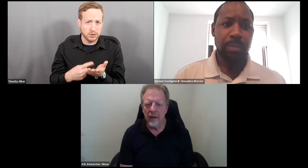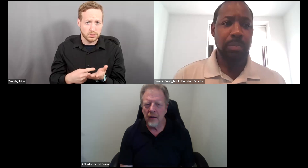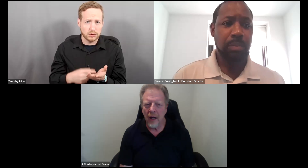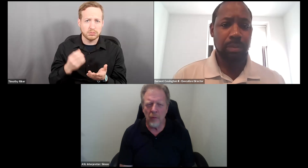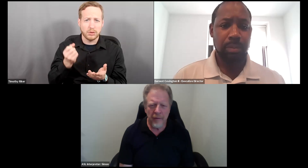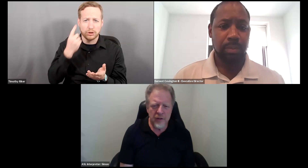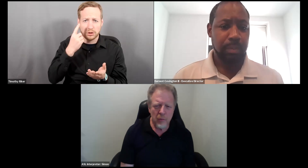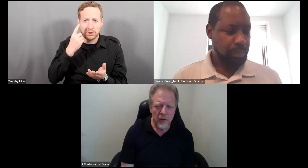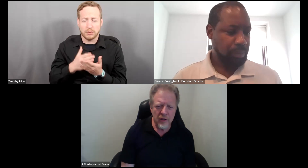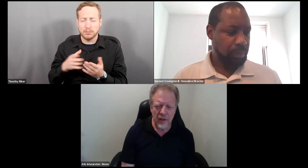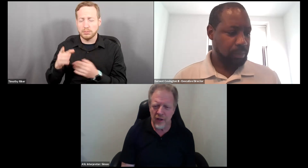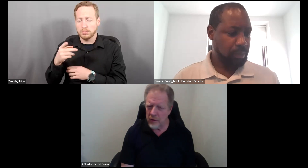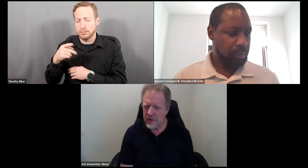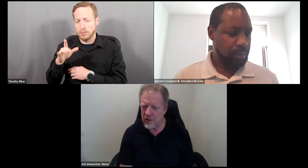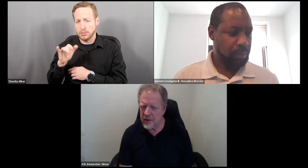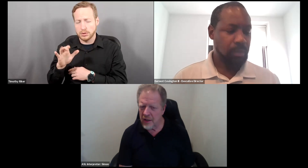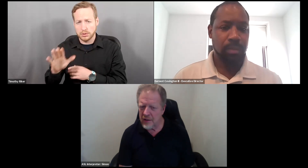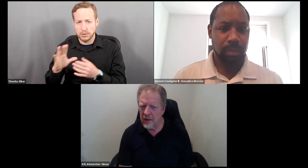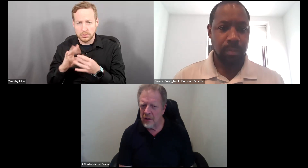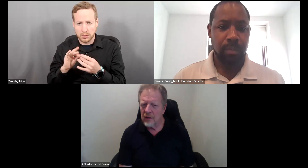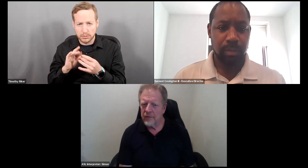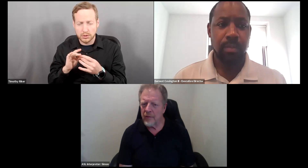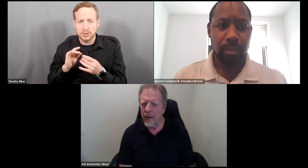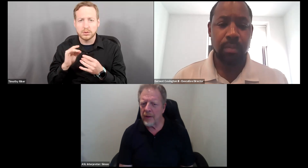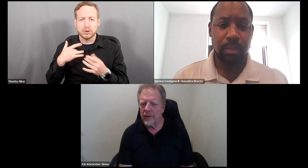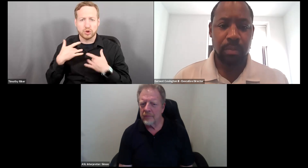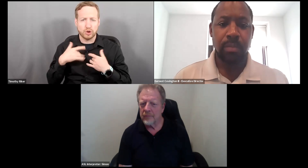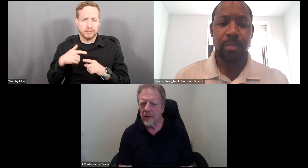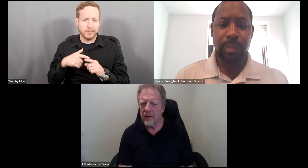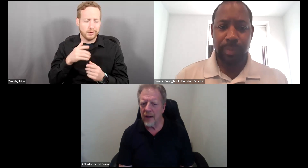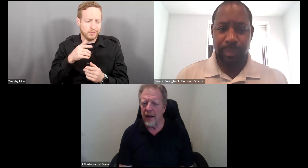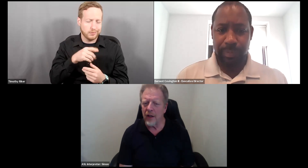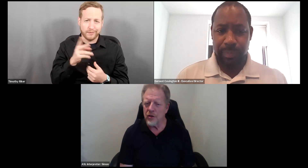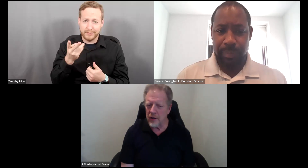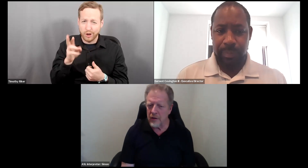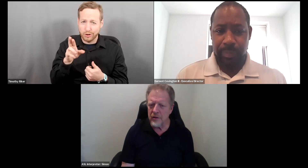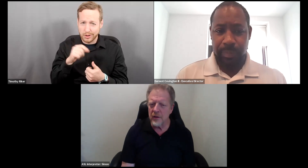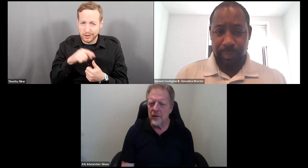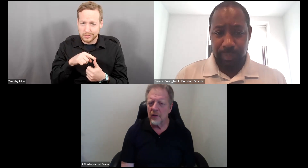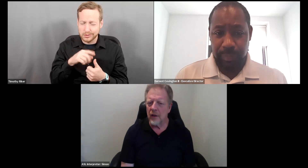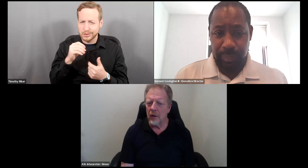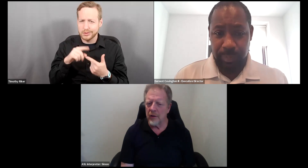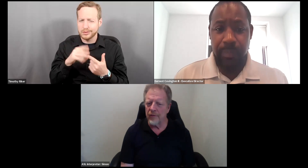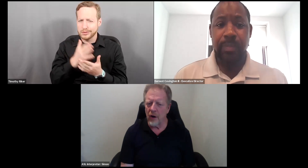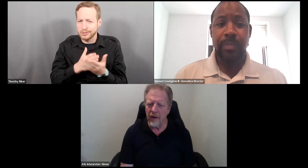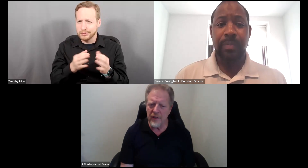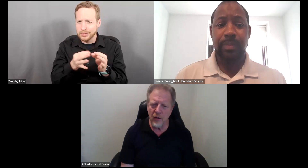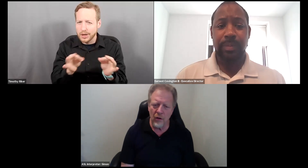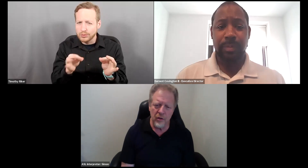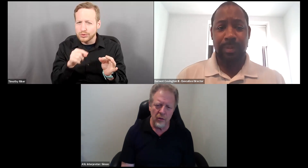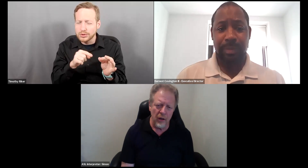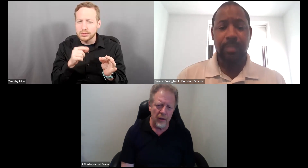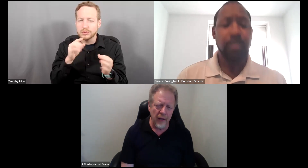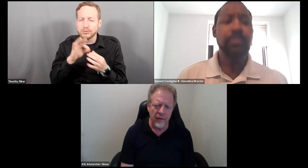Okay, I don't believe there's any more discussion. Any more discussions on this from the public? Okay, any concerns, you know, with the VRS,